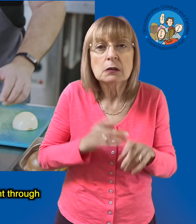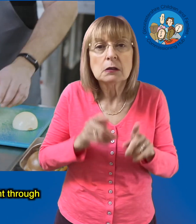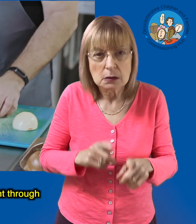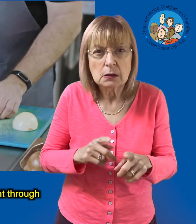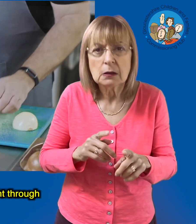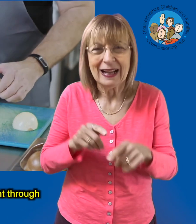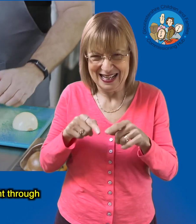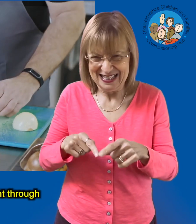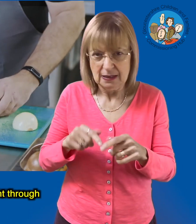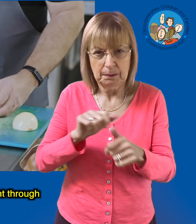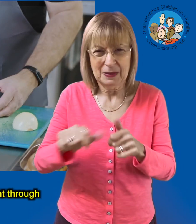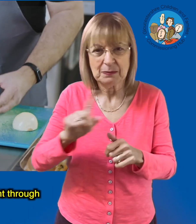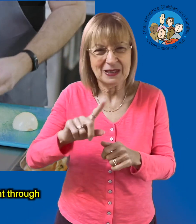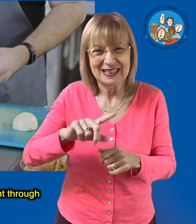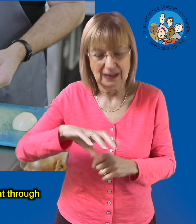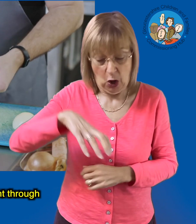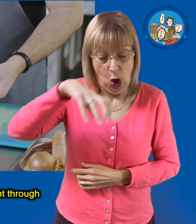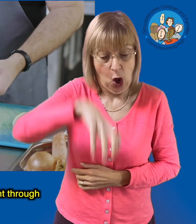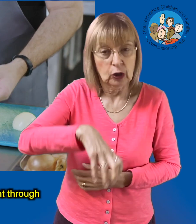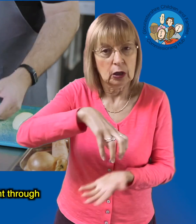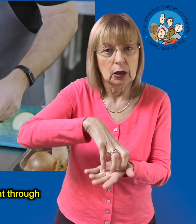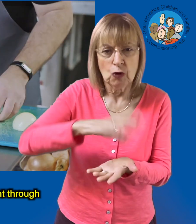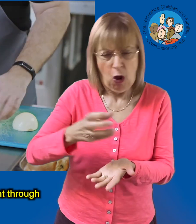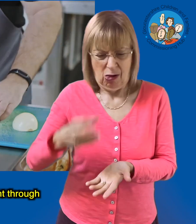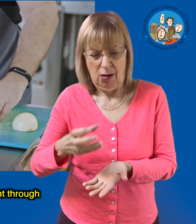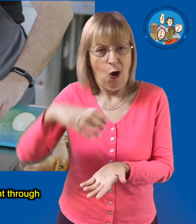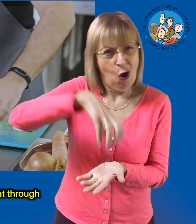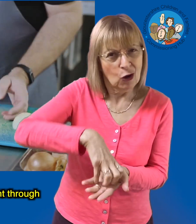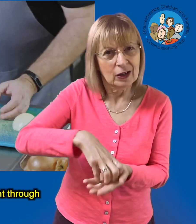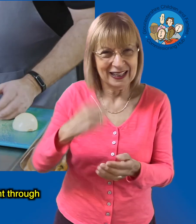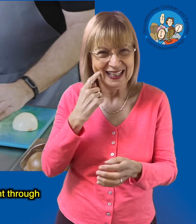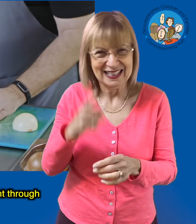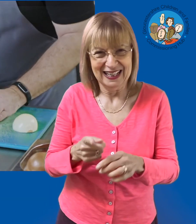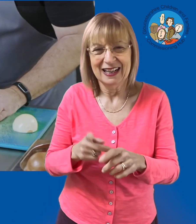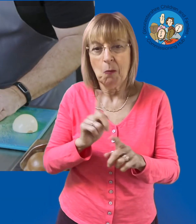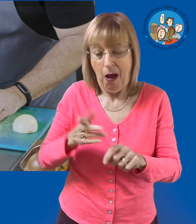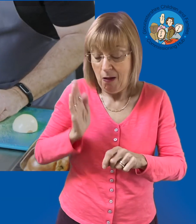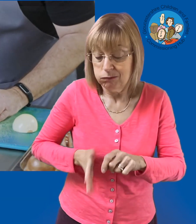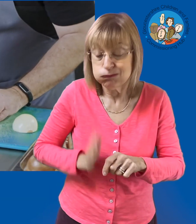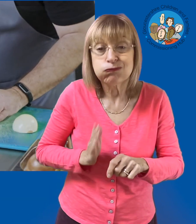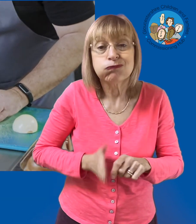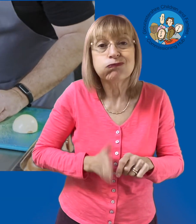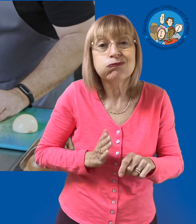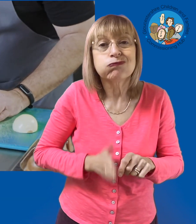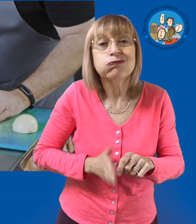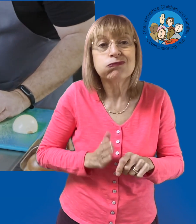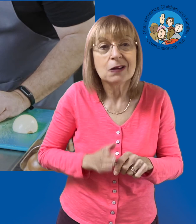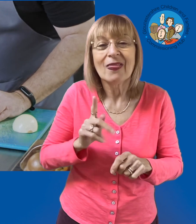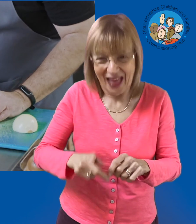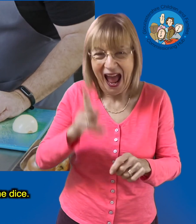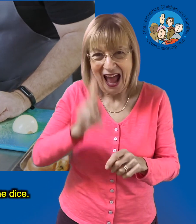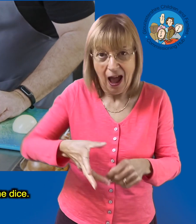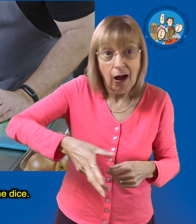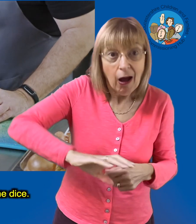And then once we've cut all the way down, but not right through the end, we just turn it round and we cut downwards across. And